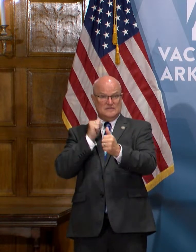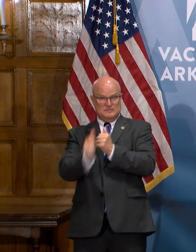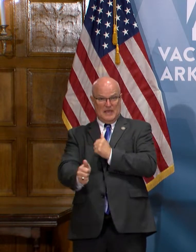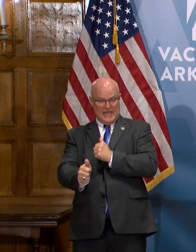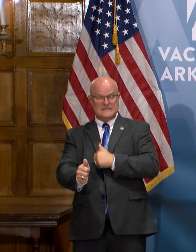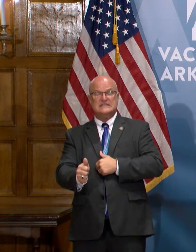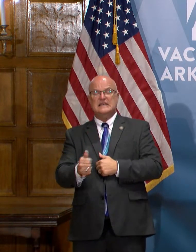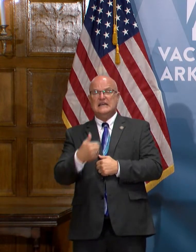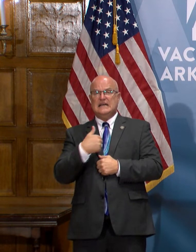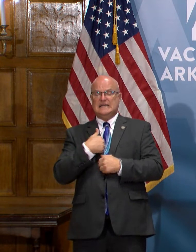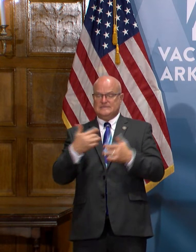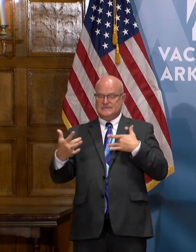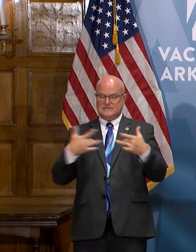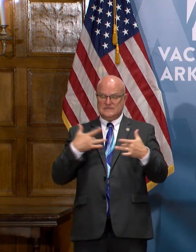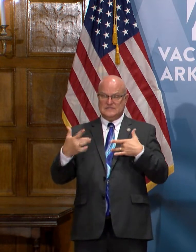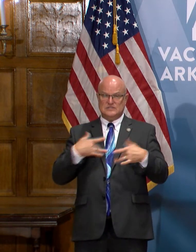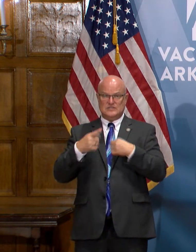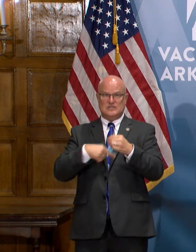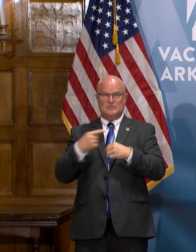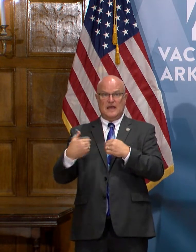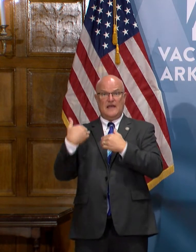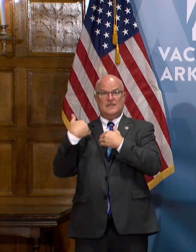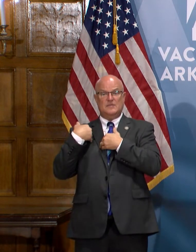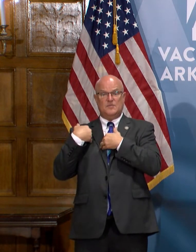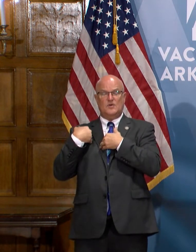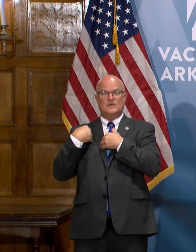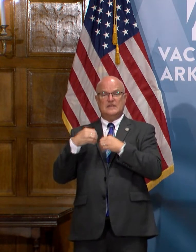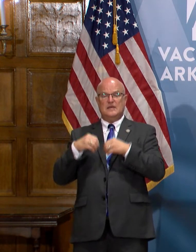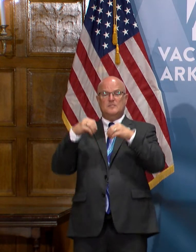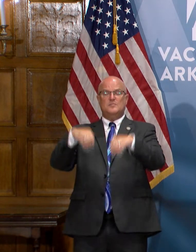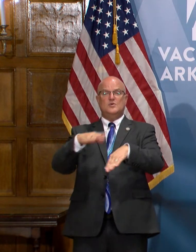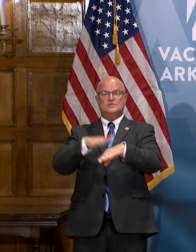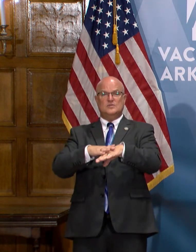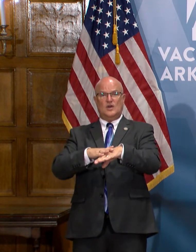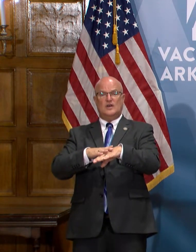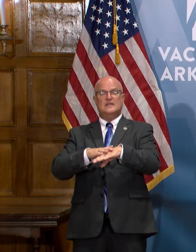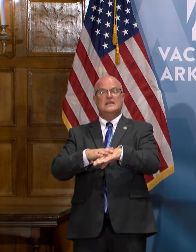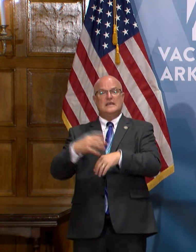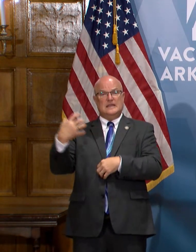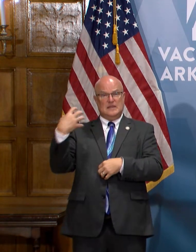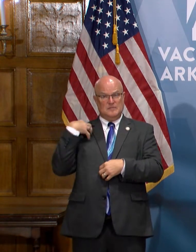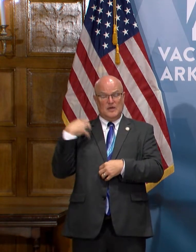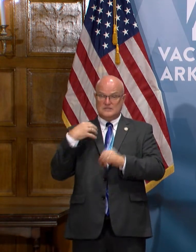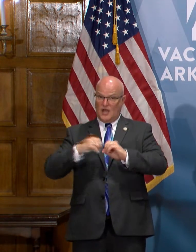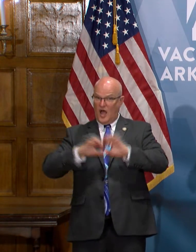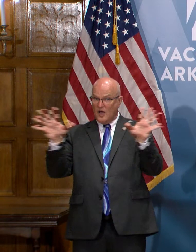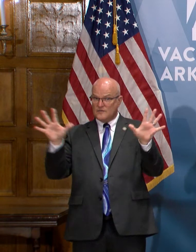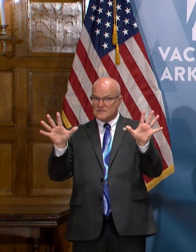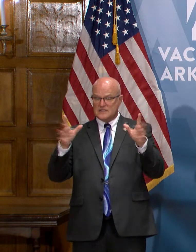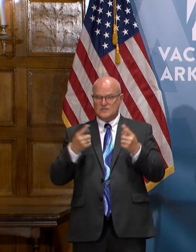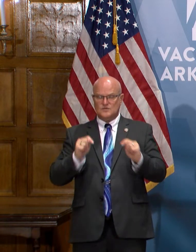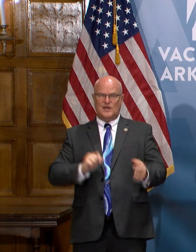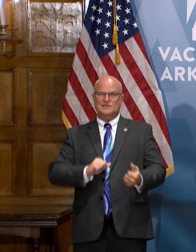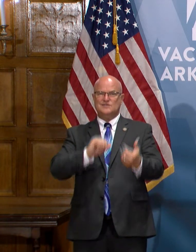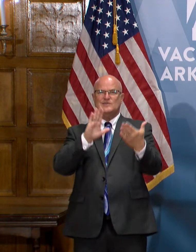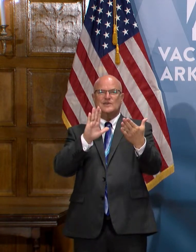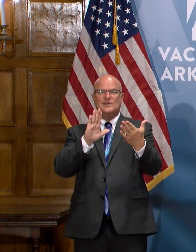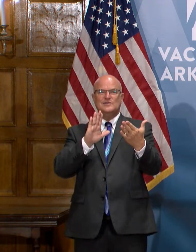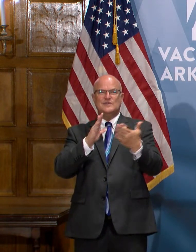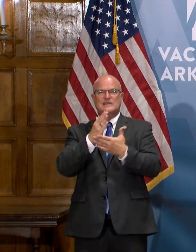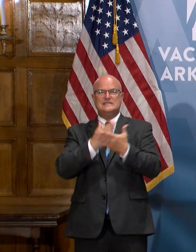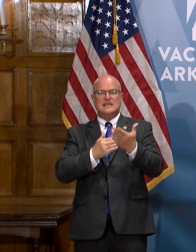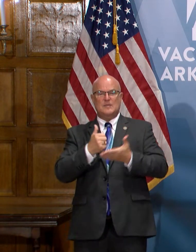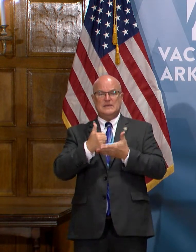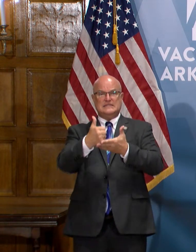passed. I worry about the burden that it places on employers. Obviously, they're trying to address